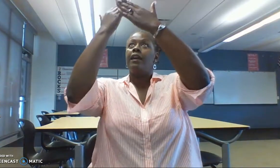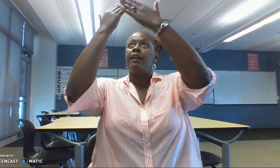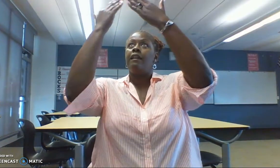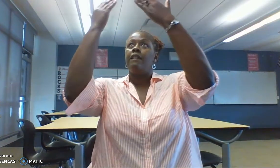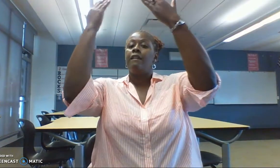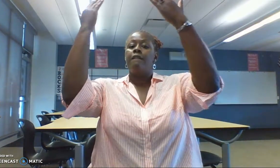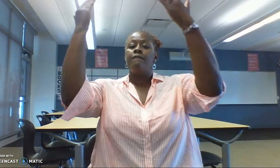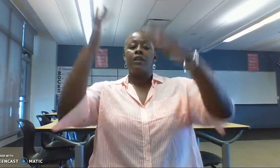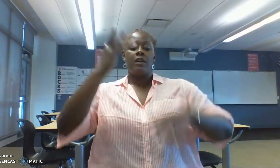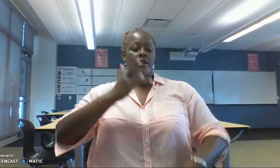heaven